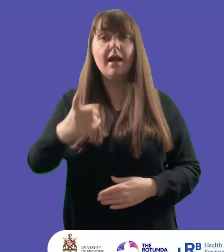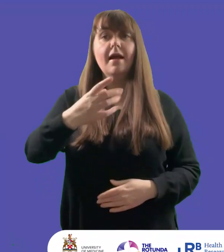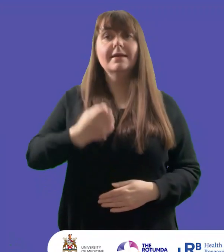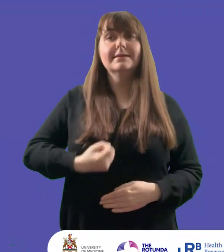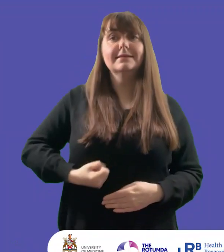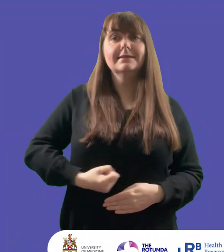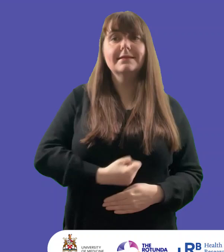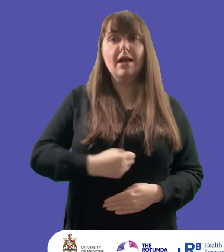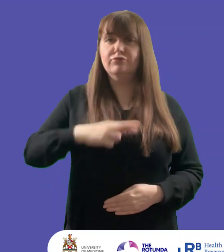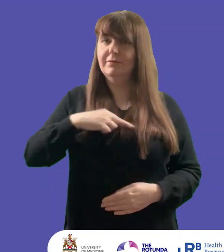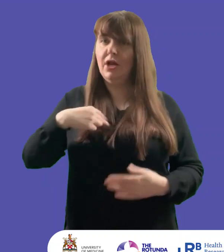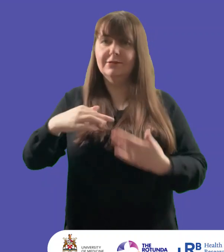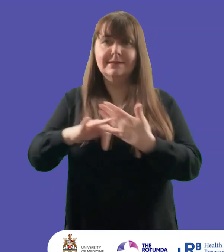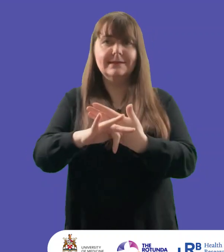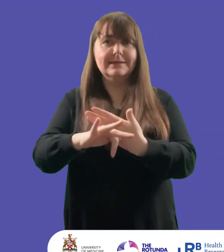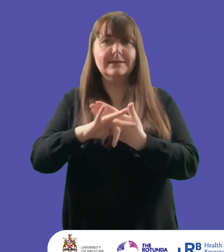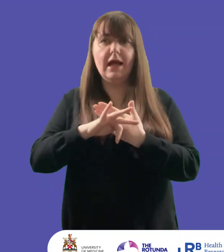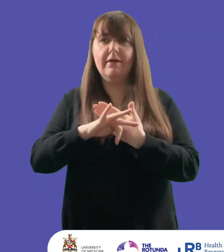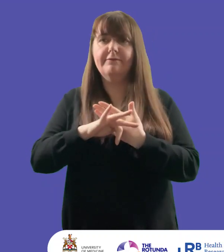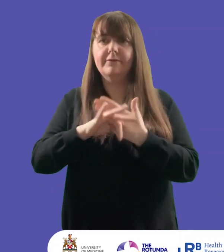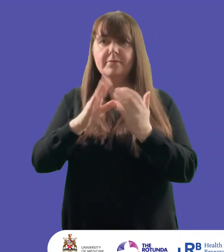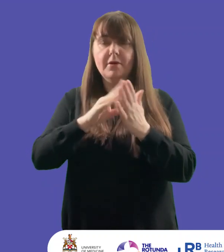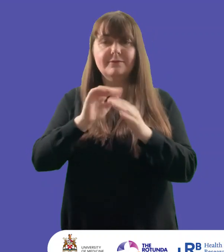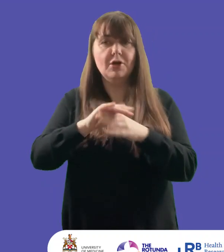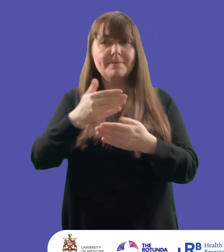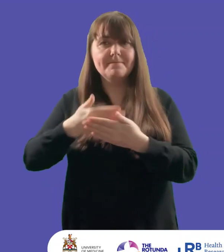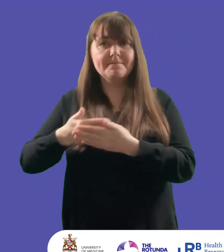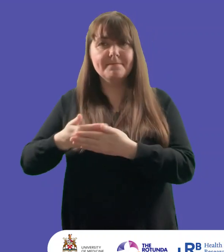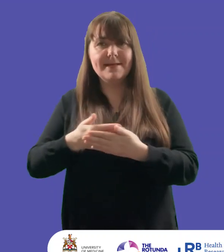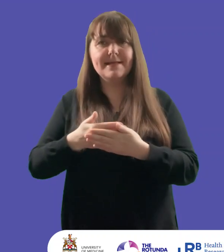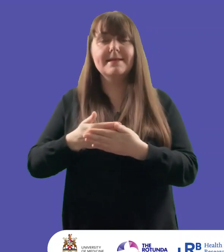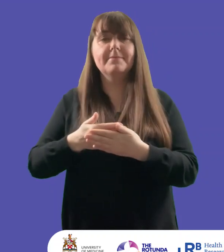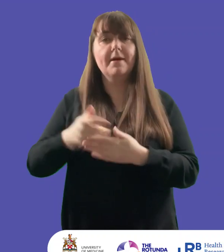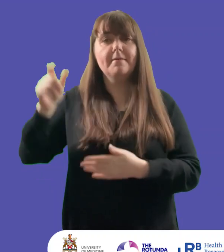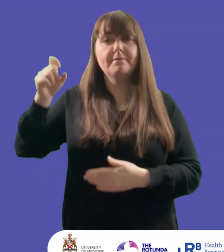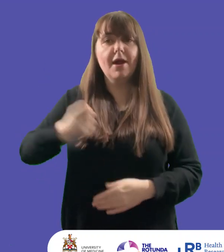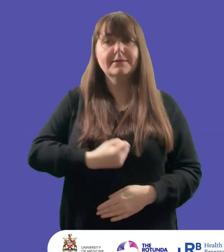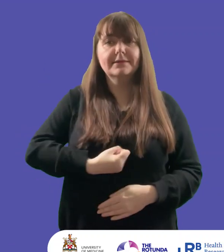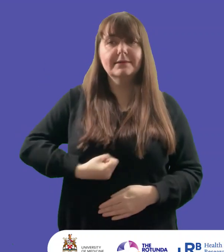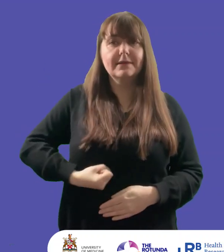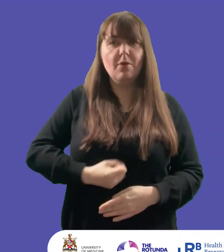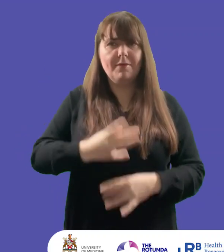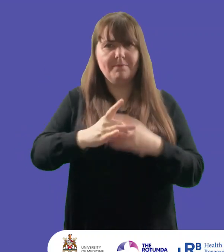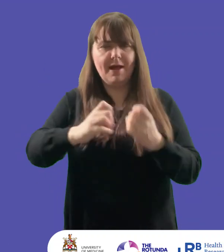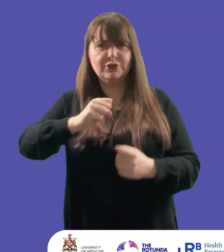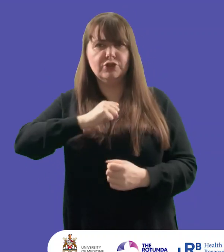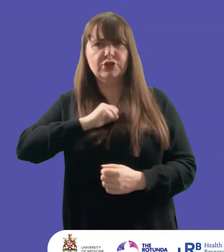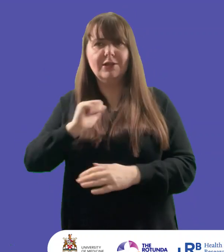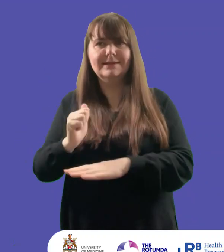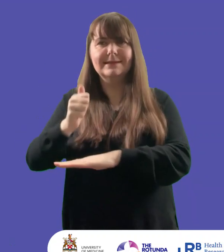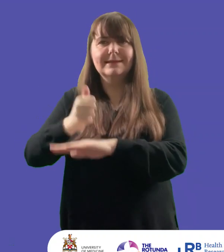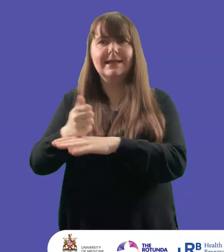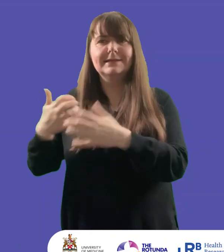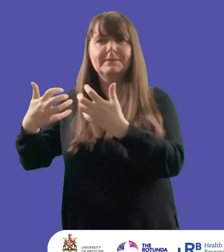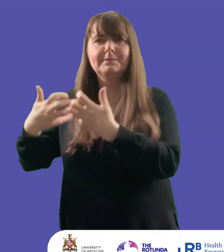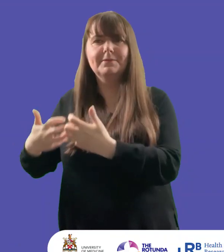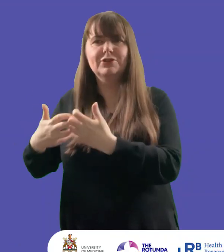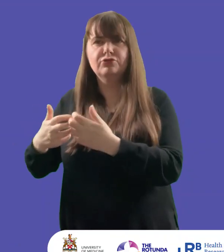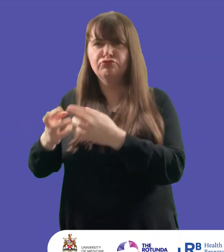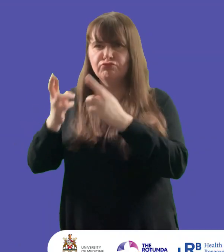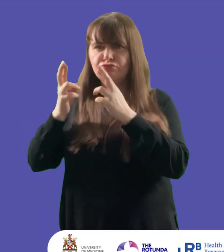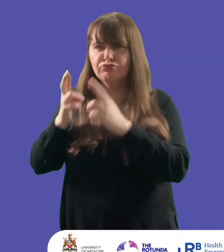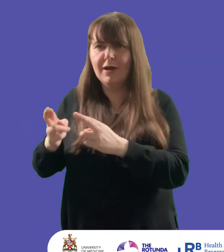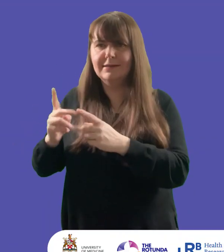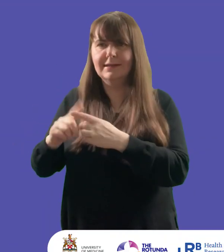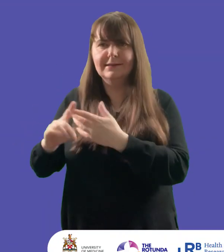Ultrasound is considered a very safe imaging modality for your baby. The sonographer doing your scan will ensure that the settings on the machine are correct